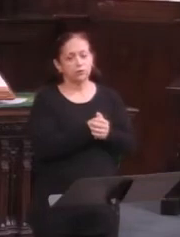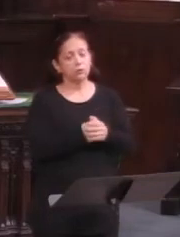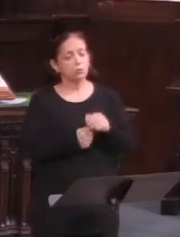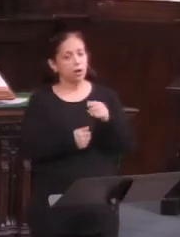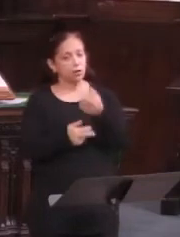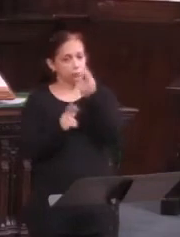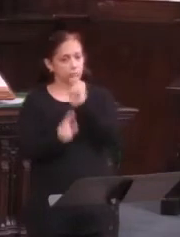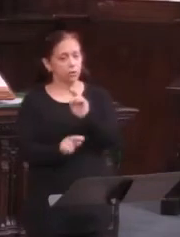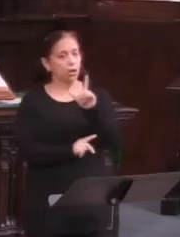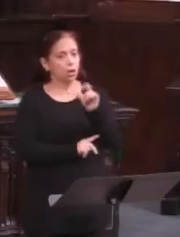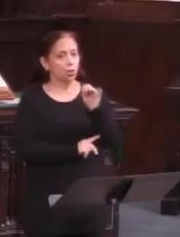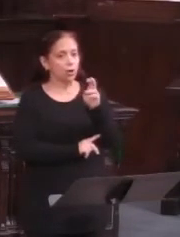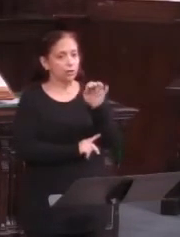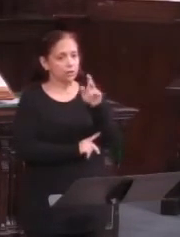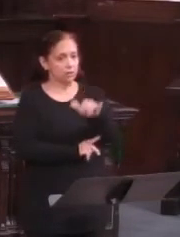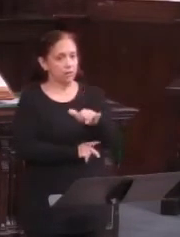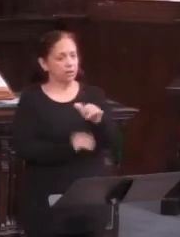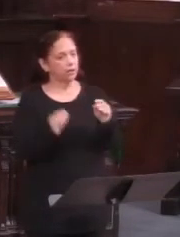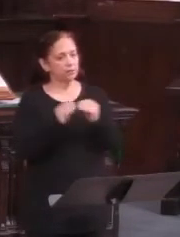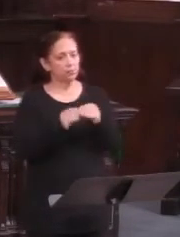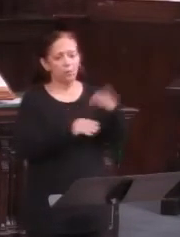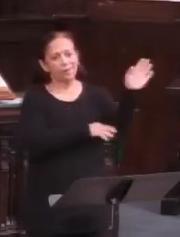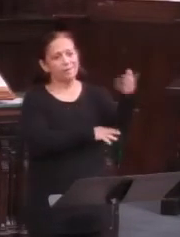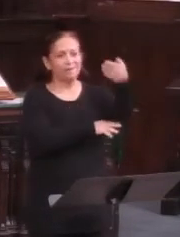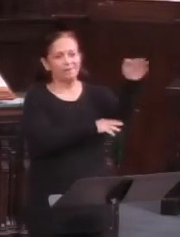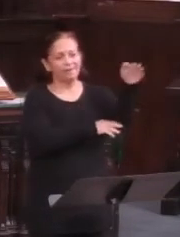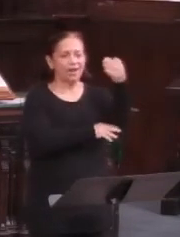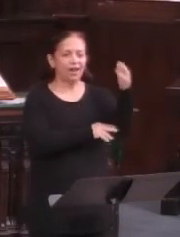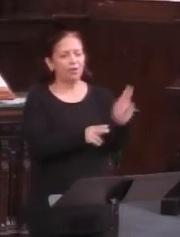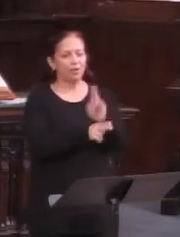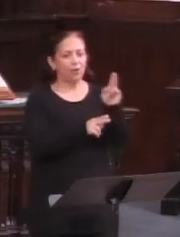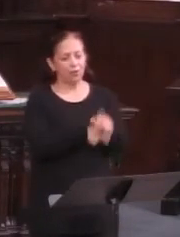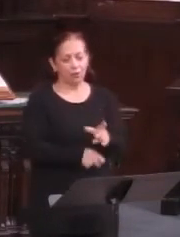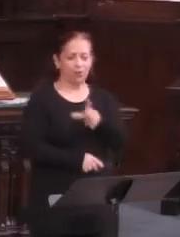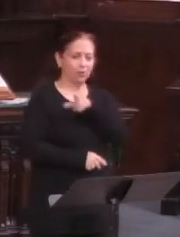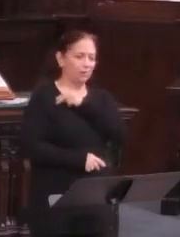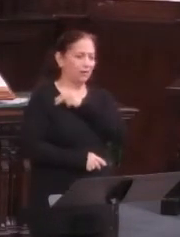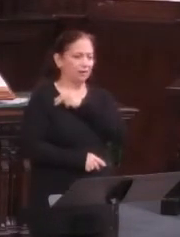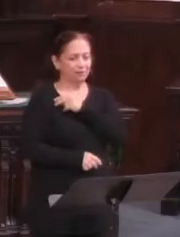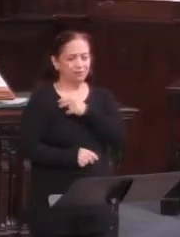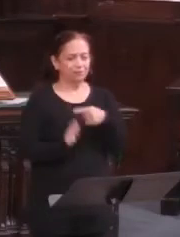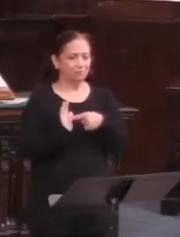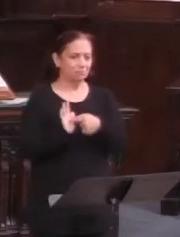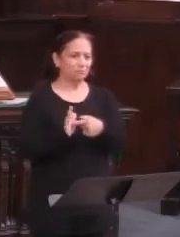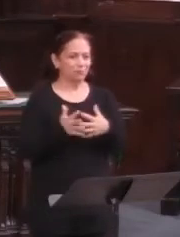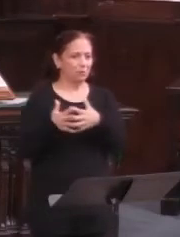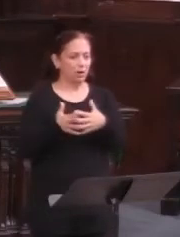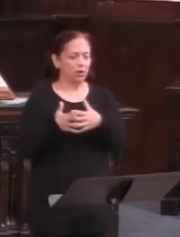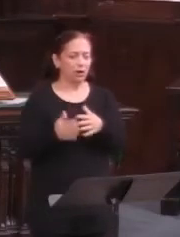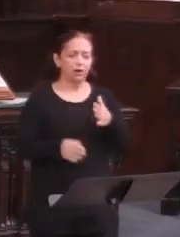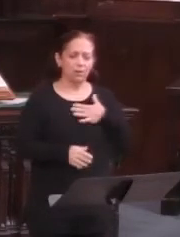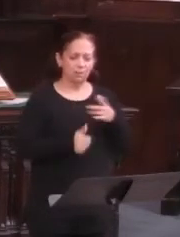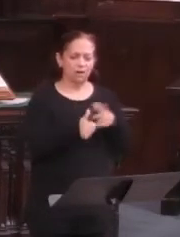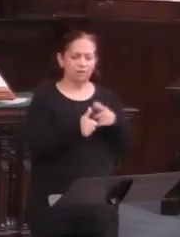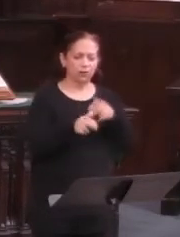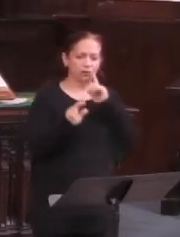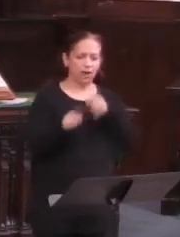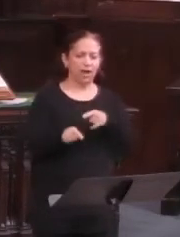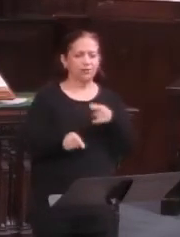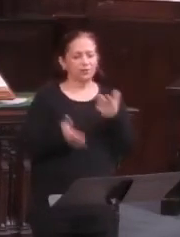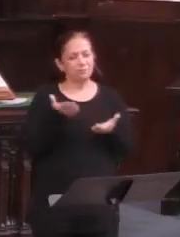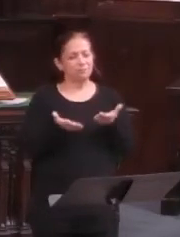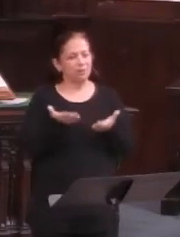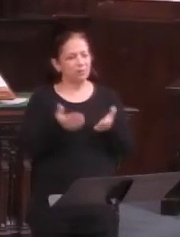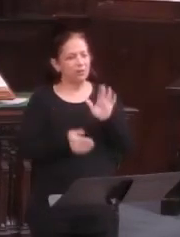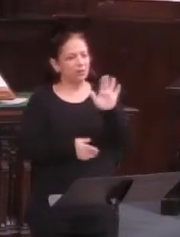Loyalty is far more than flying a flag or wearing a lapel pin. My initial reaction, maybe yours